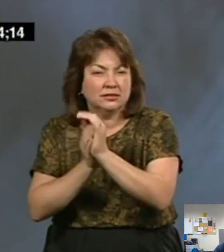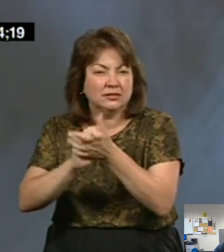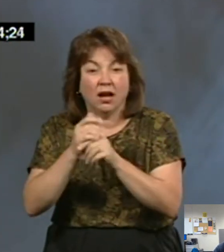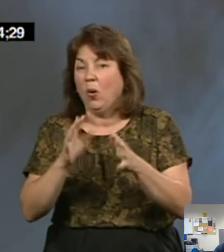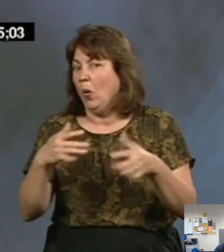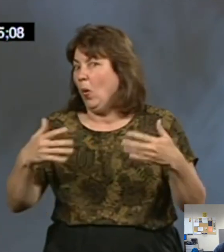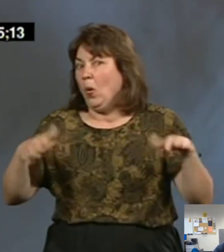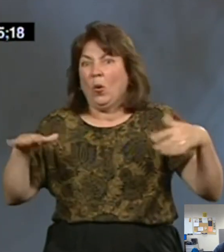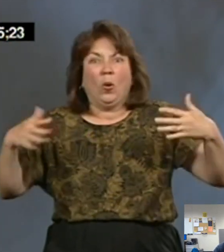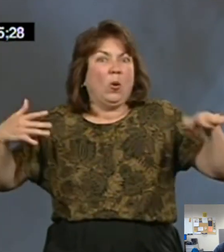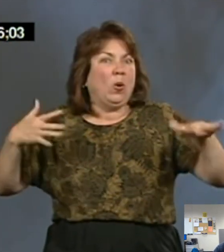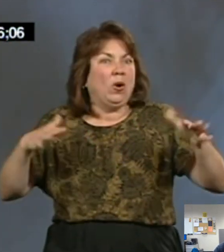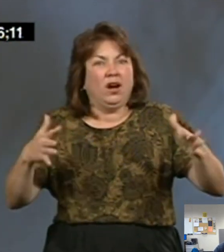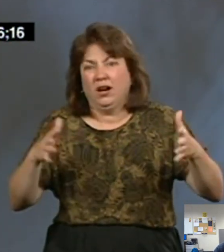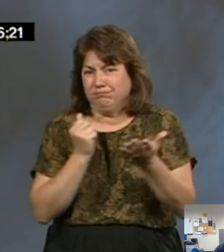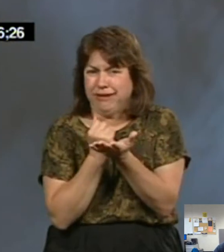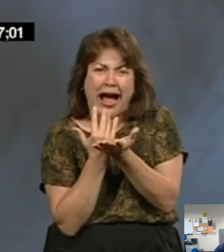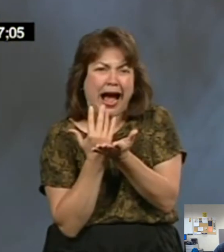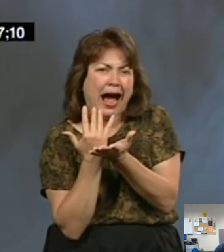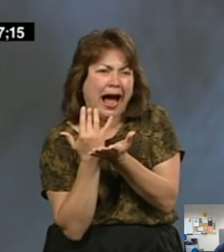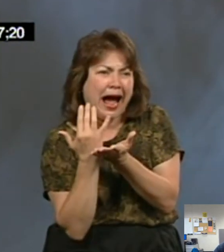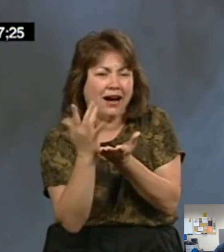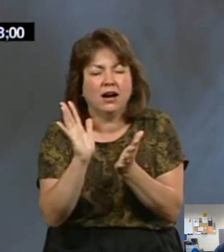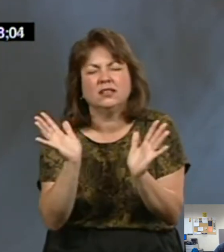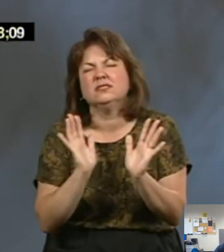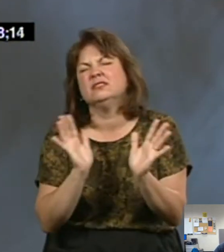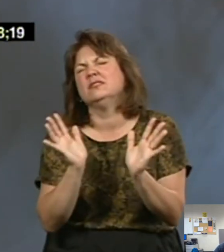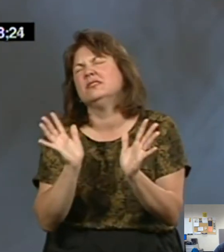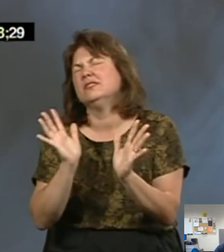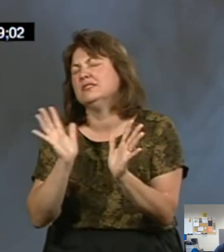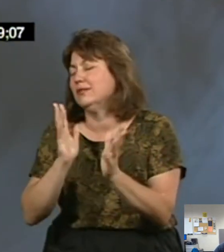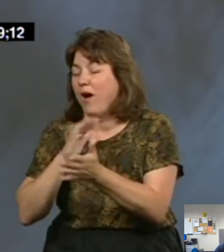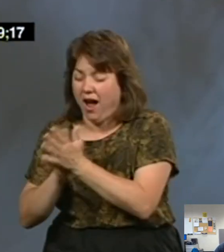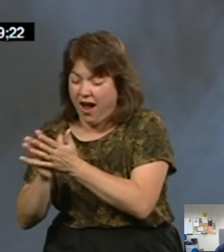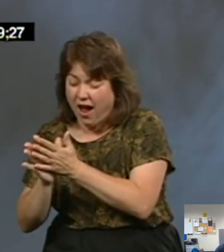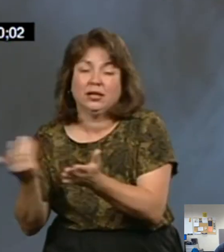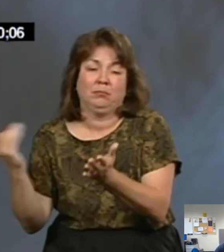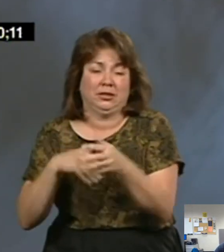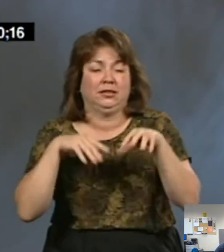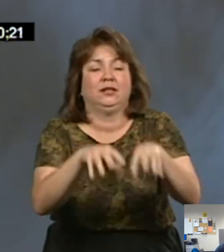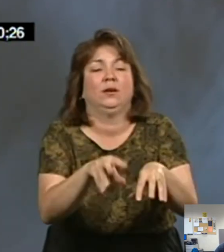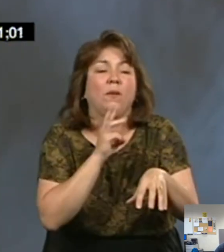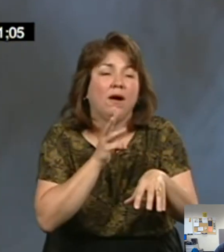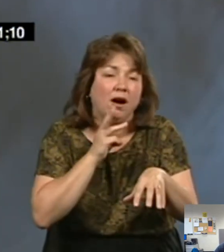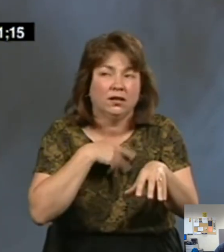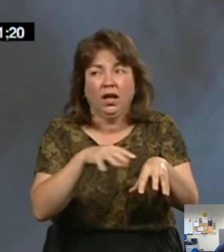So I went to go get some lotion, rub them on my hands, and ooh, that was a terrible decision. That just made the burning